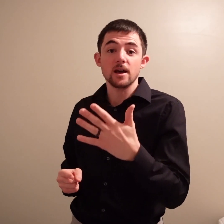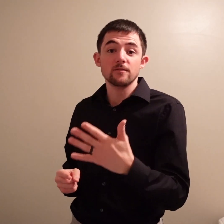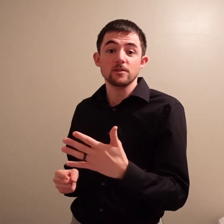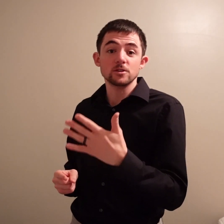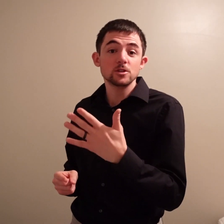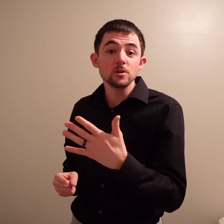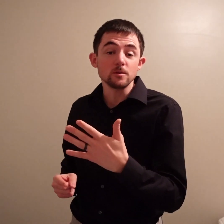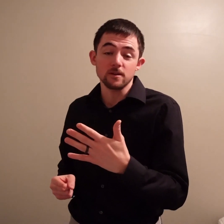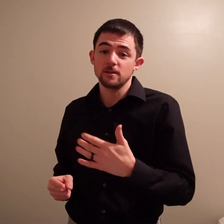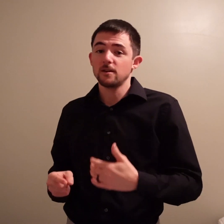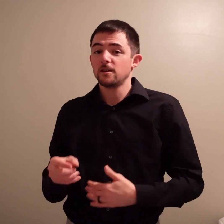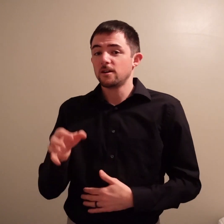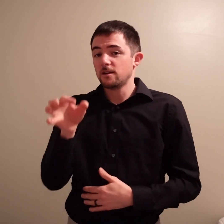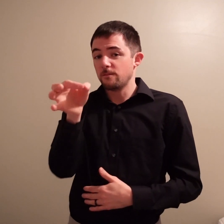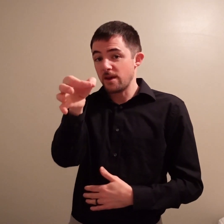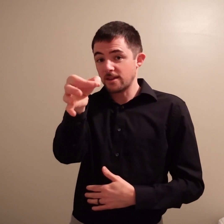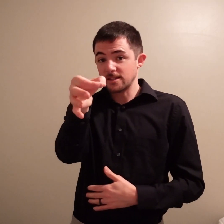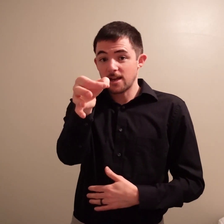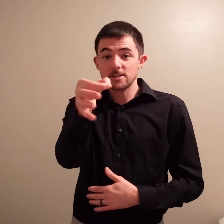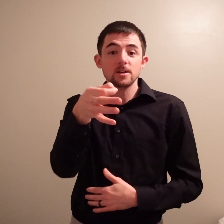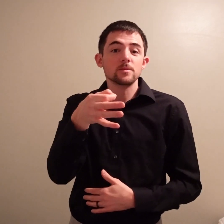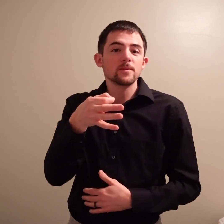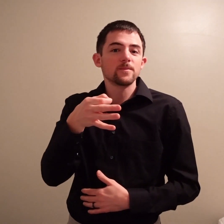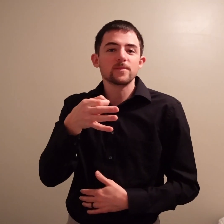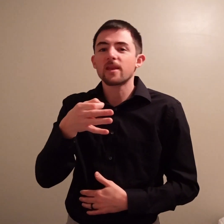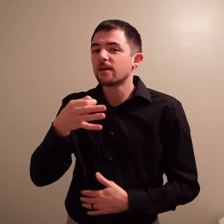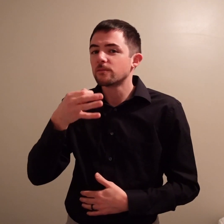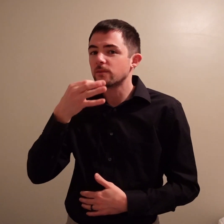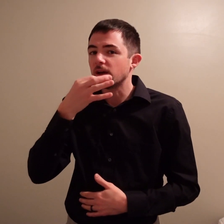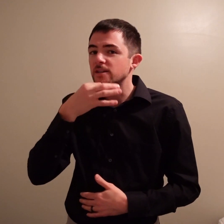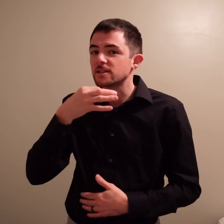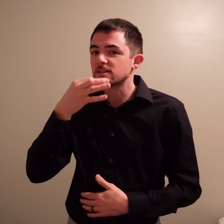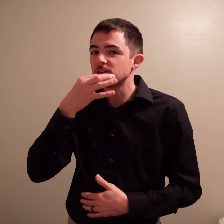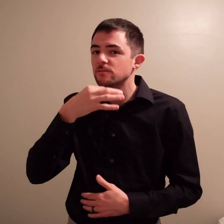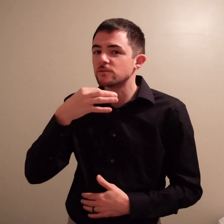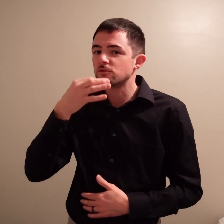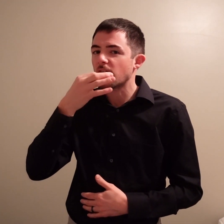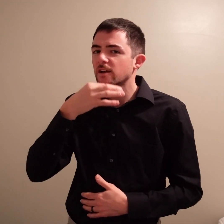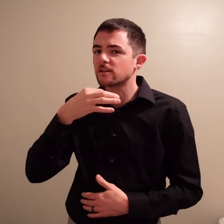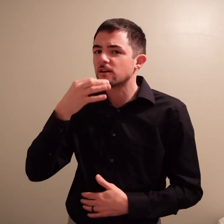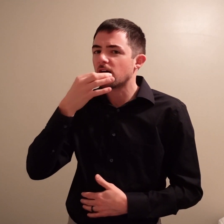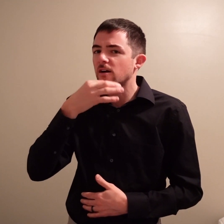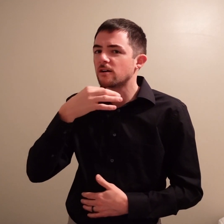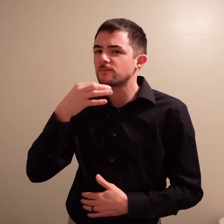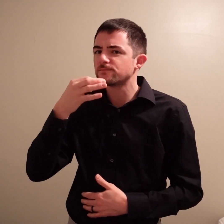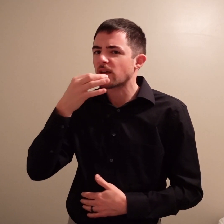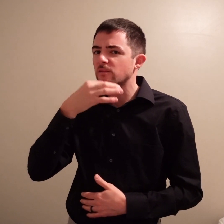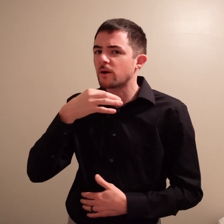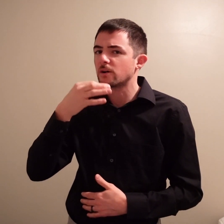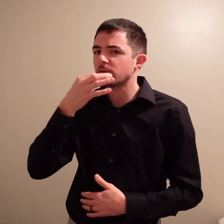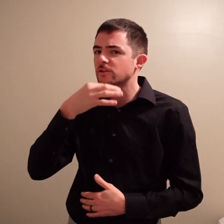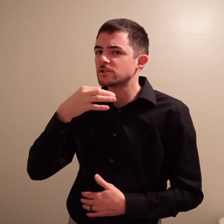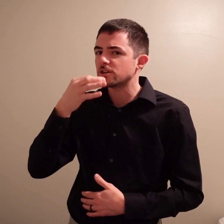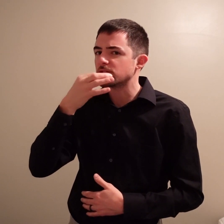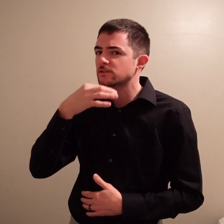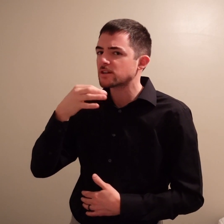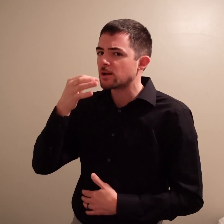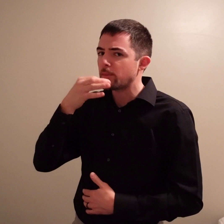for soon. Make this hand shape and just drag it at the bottom of your chin. Just kind of bounce